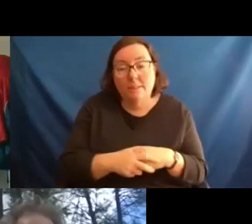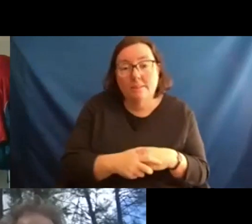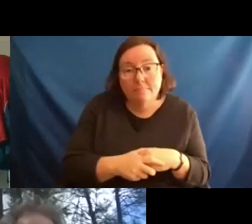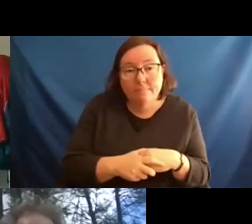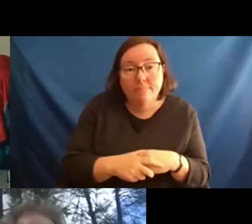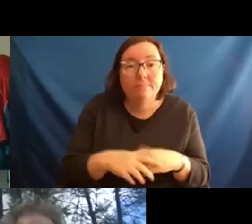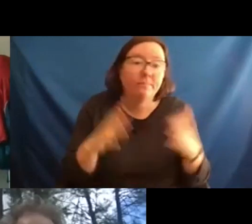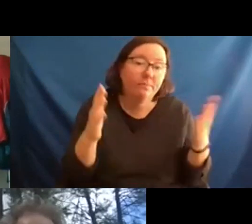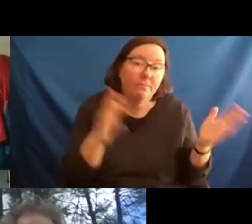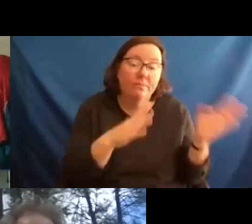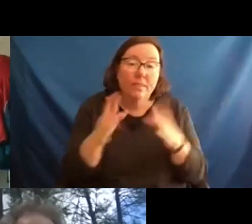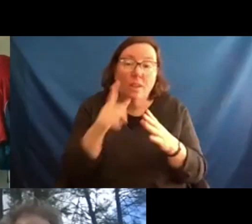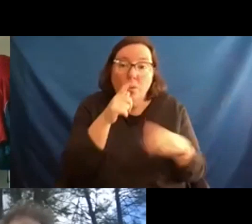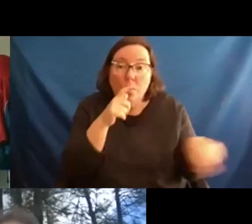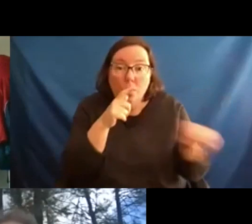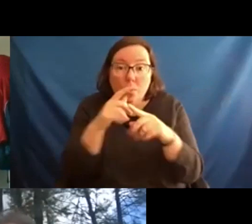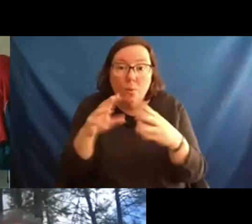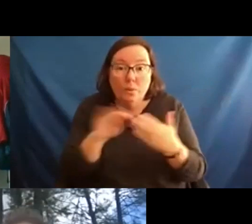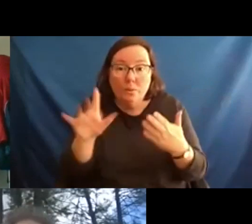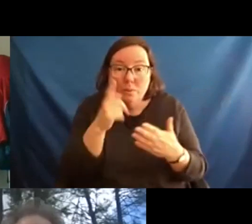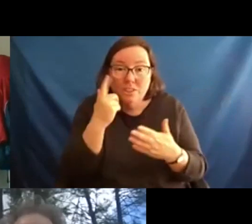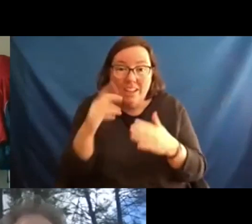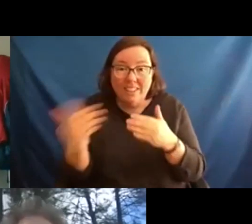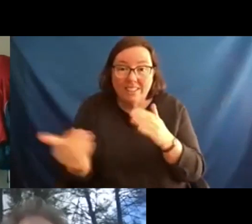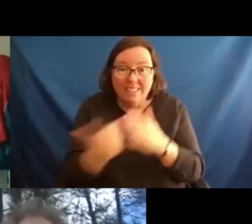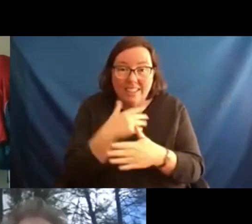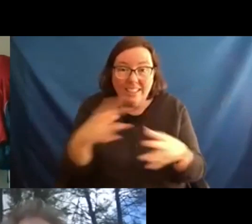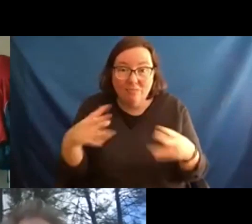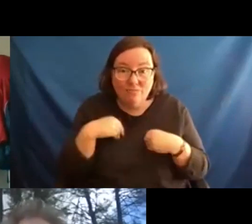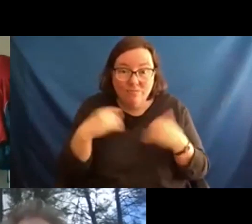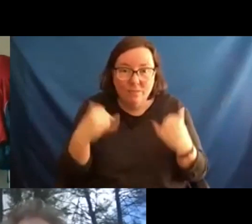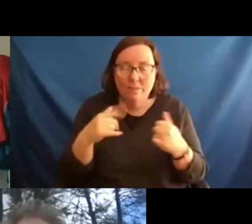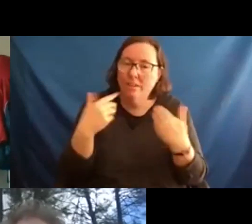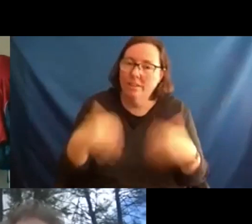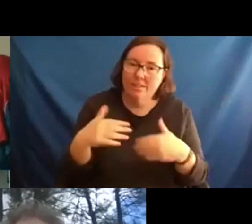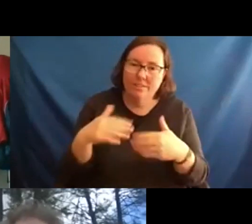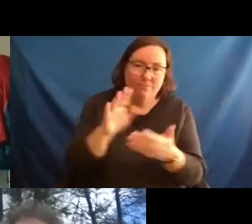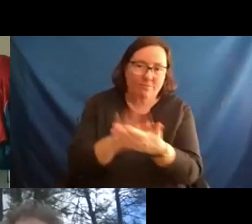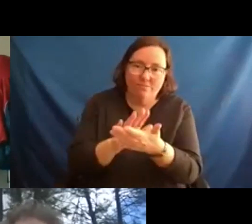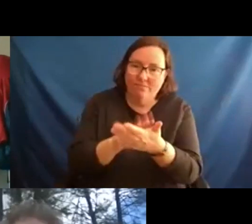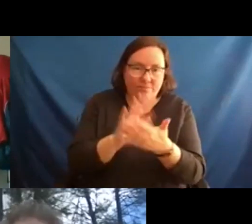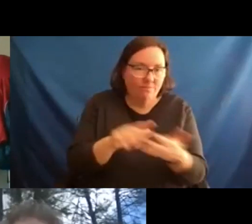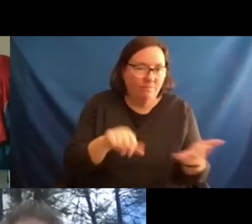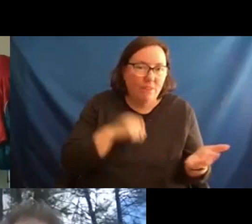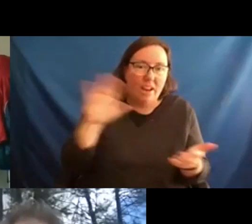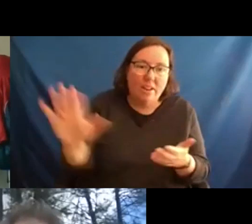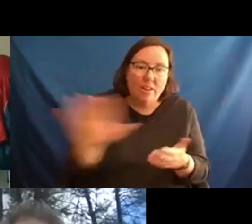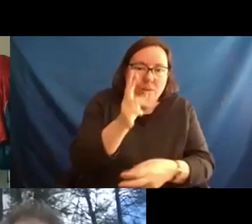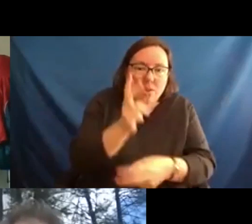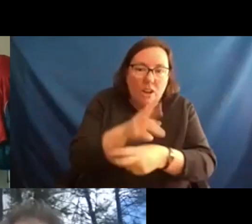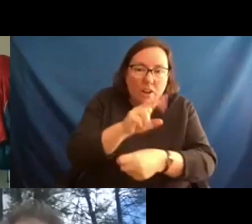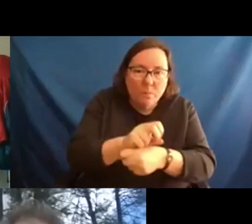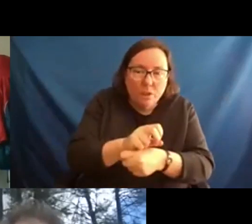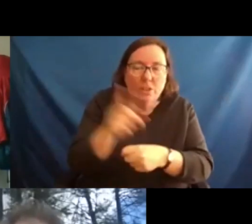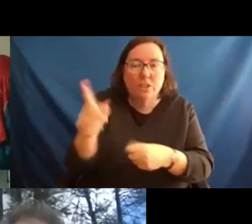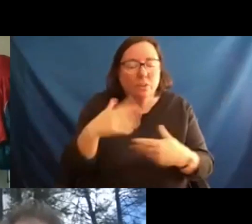So to the inductees, we are proud of your hard work and the sacrifices that you brought each of